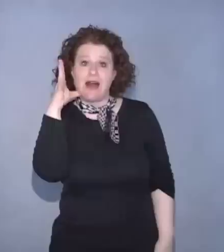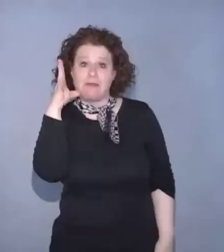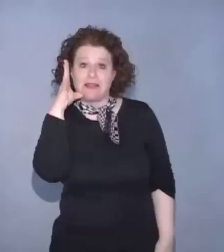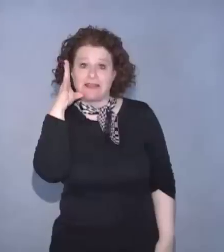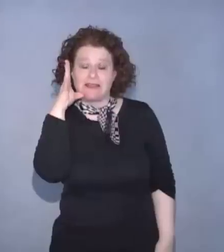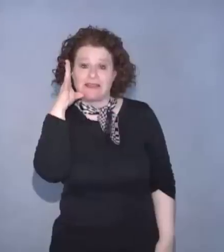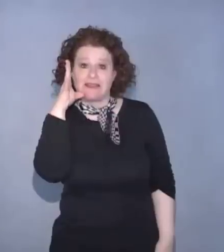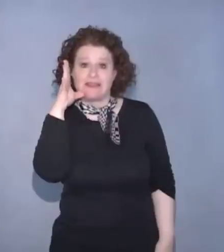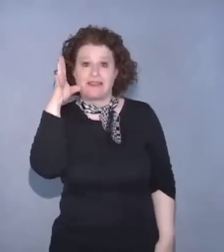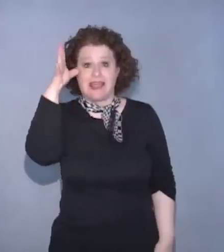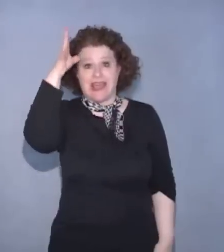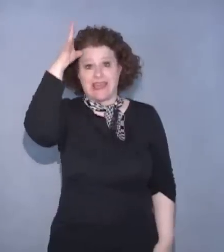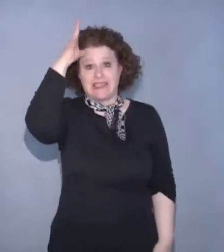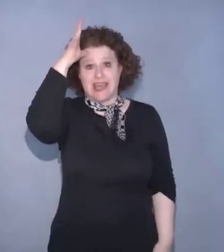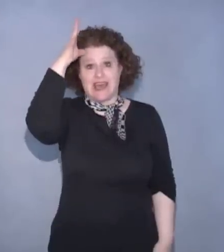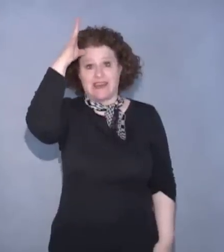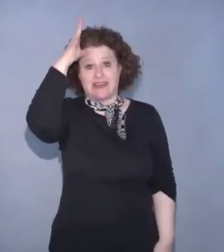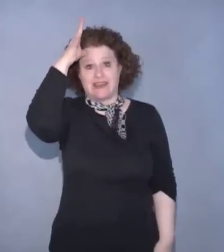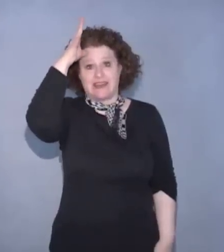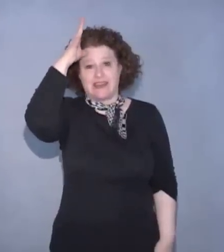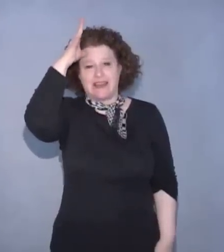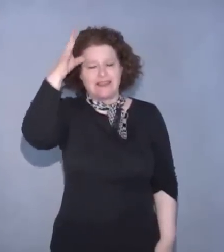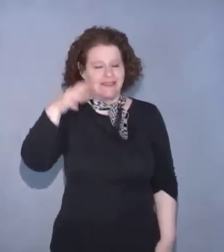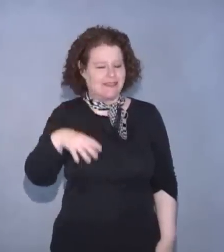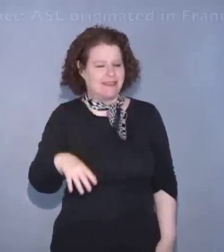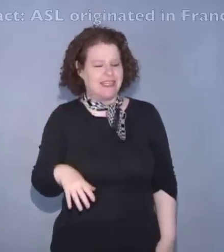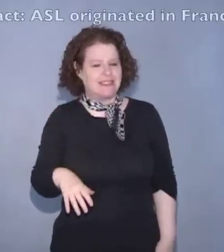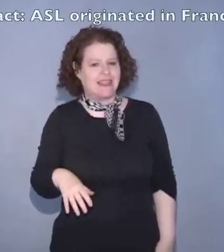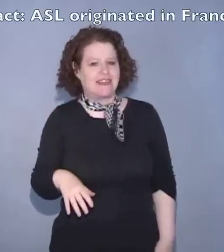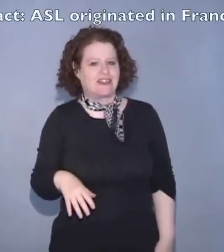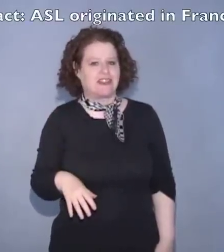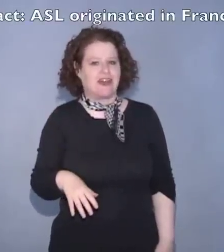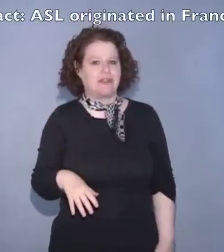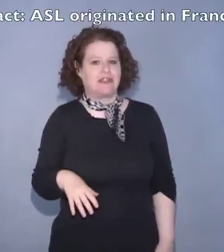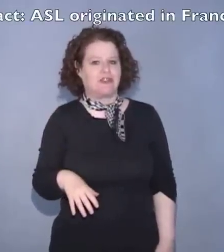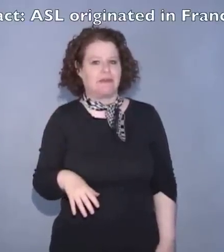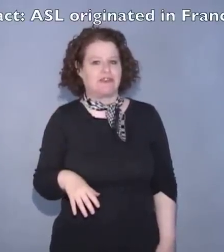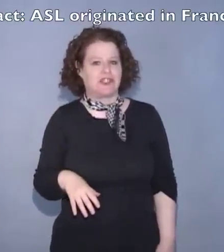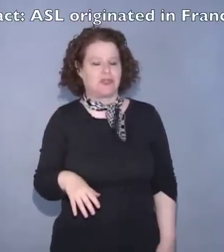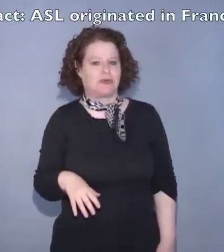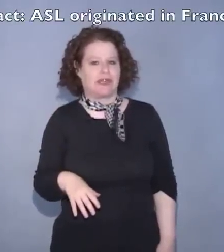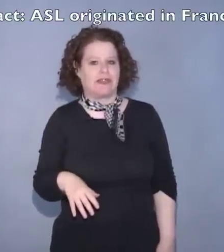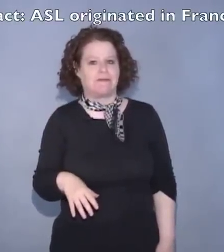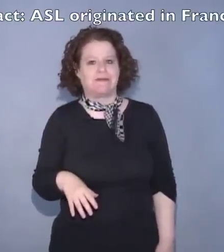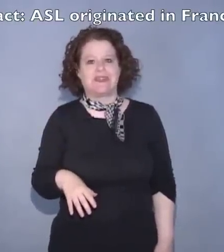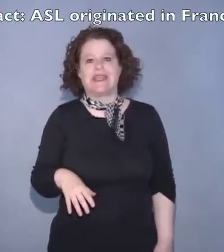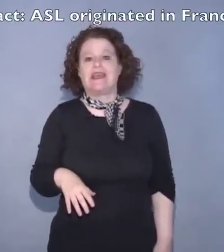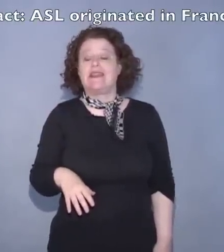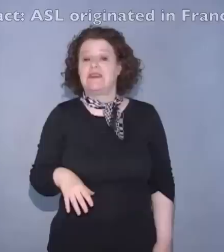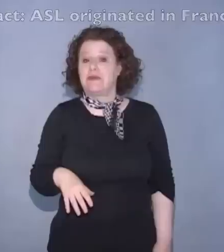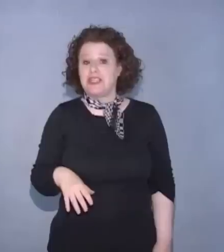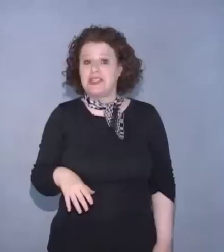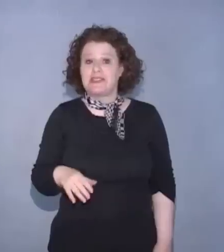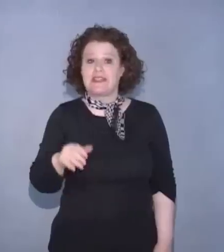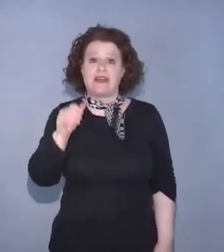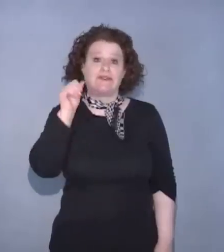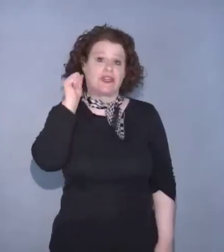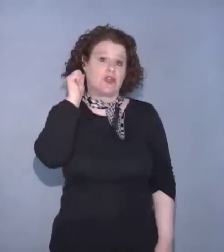mom and dad. These signs actually come with a little bit of a story. The original sign for